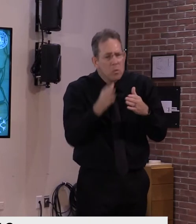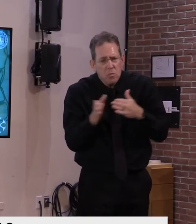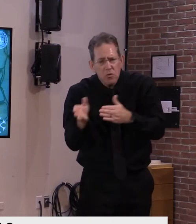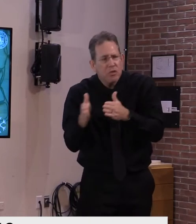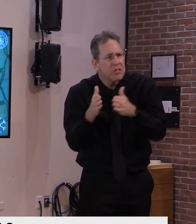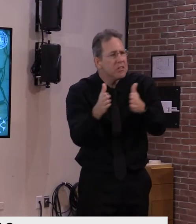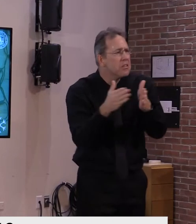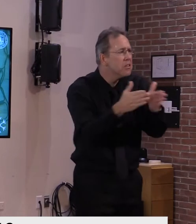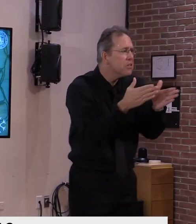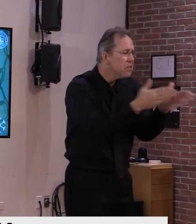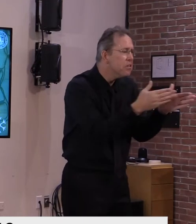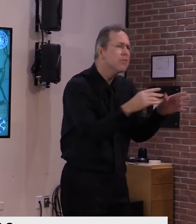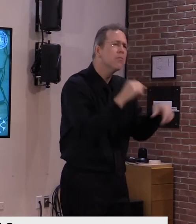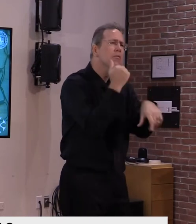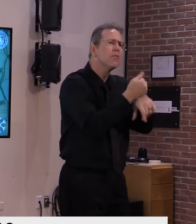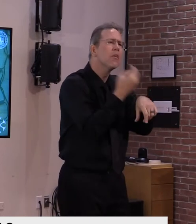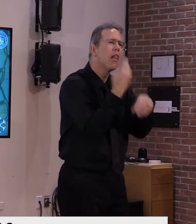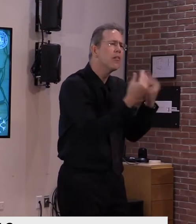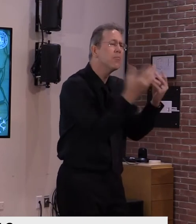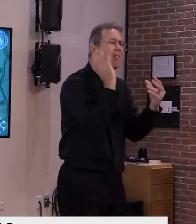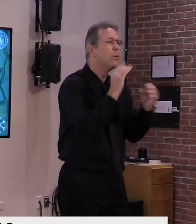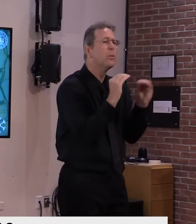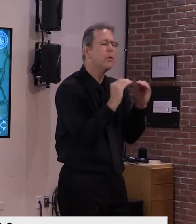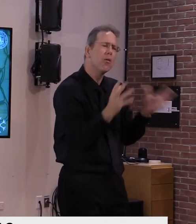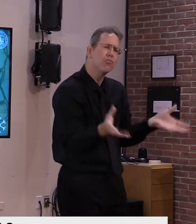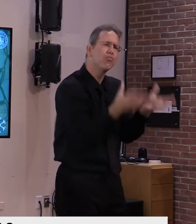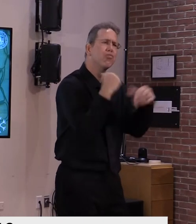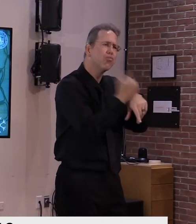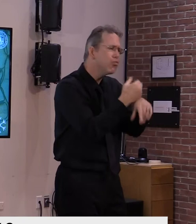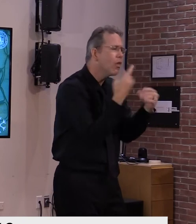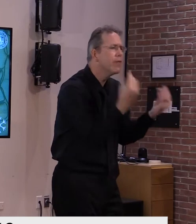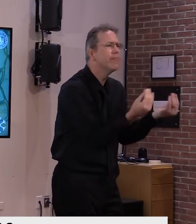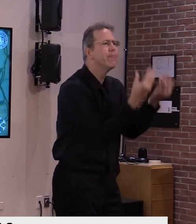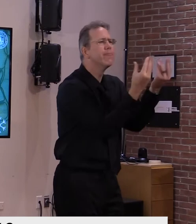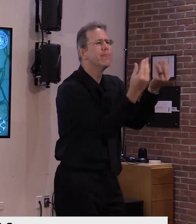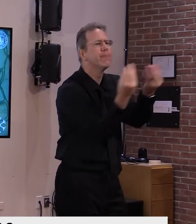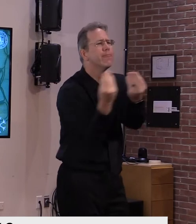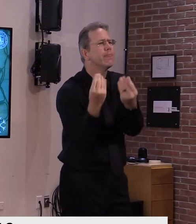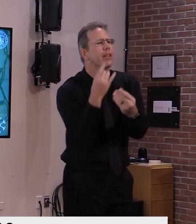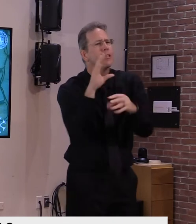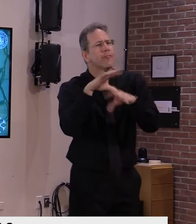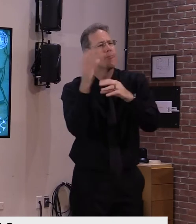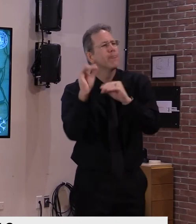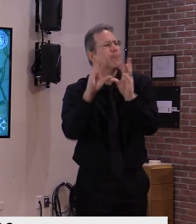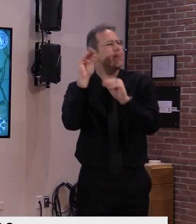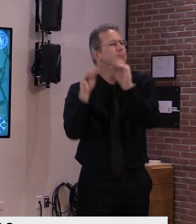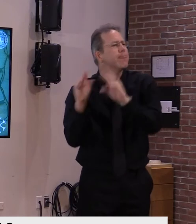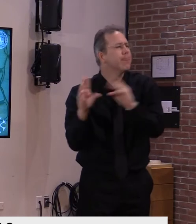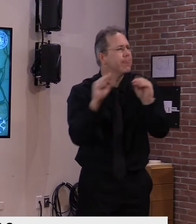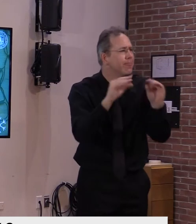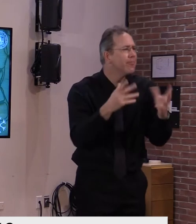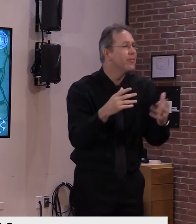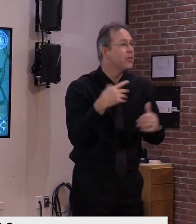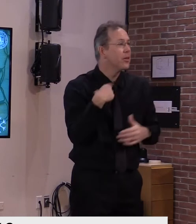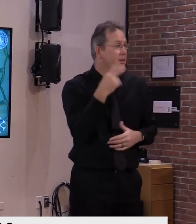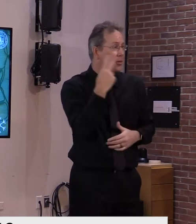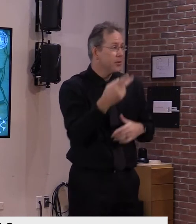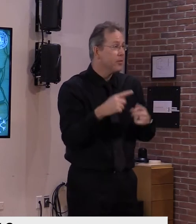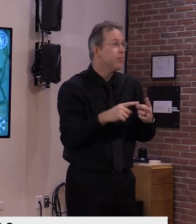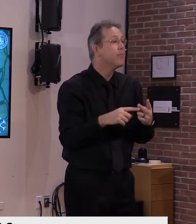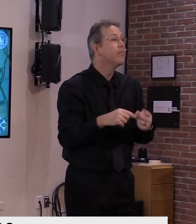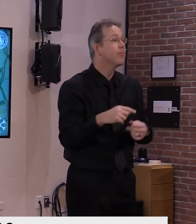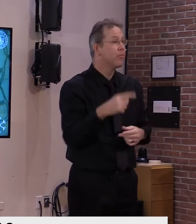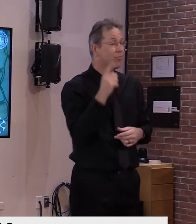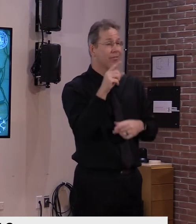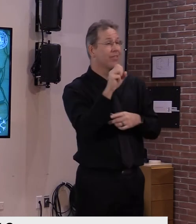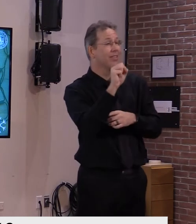state. Now, some communities are already doing this. I saw that Stowe had posted something similar on